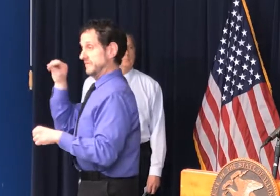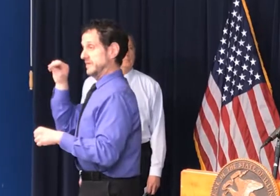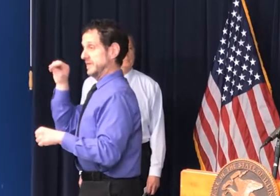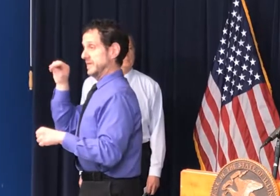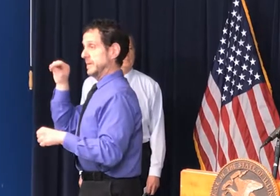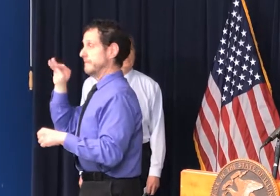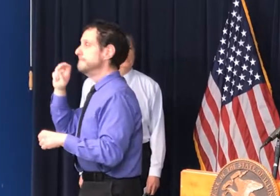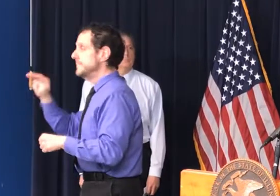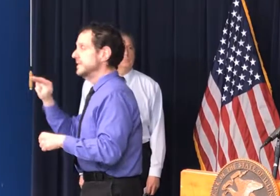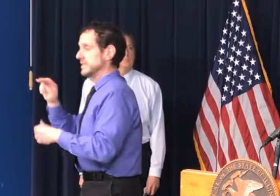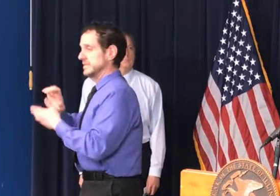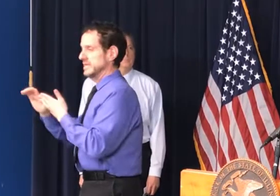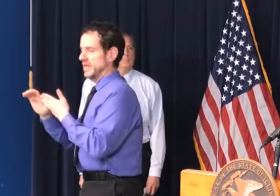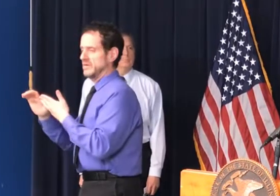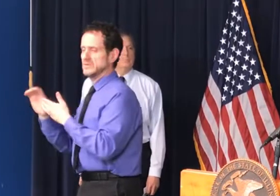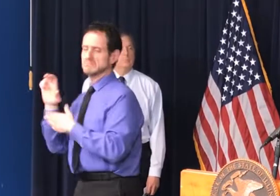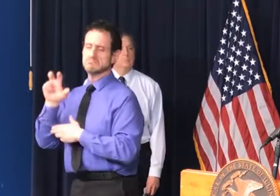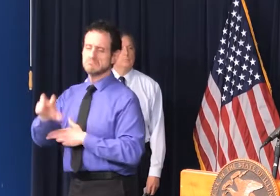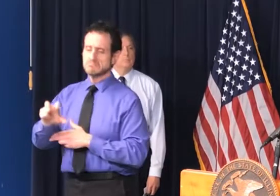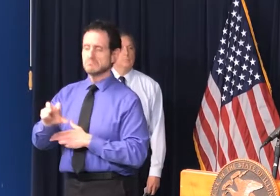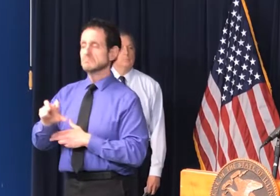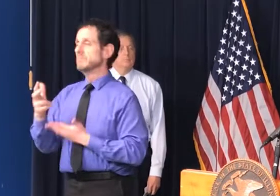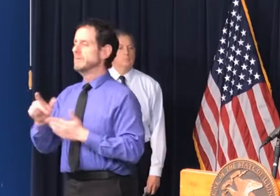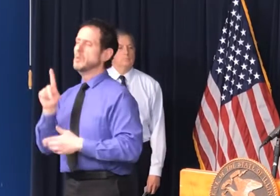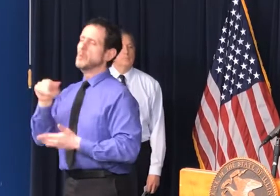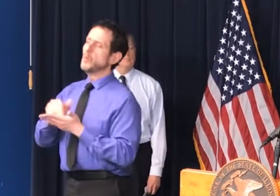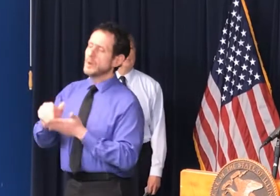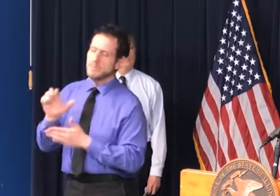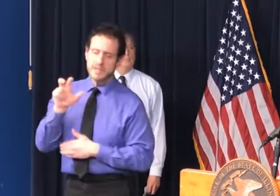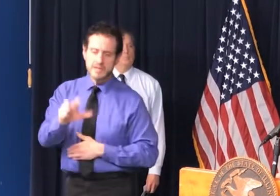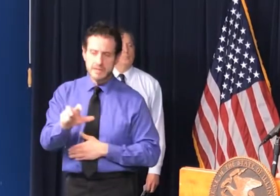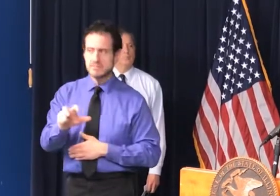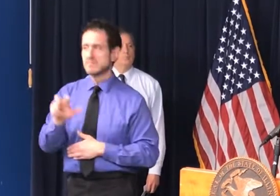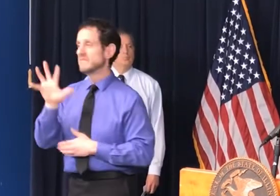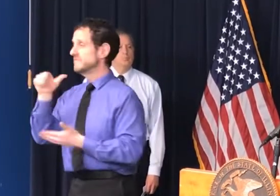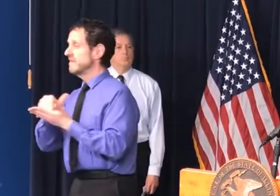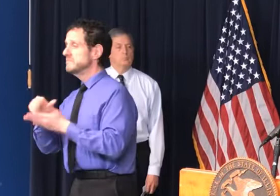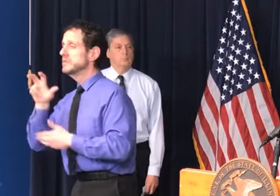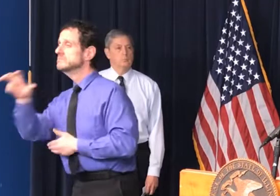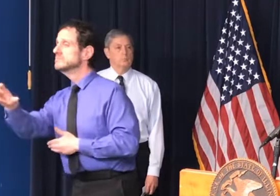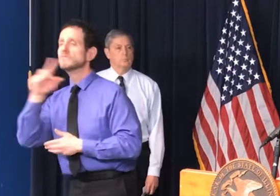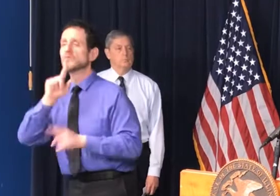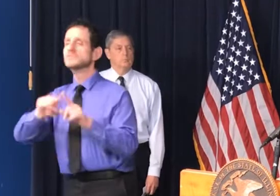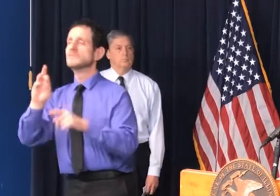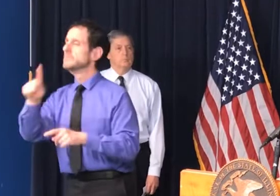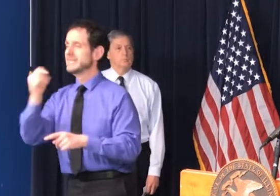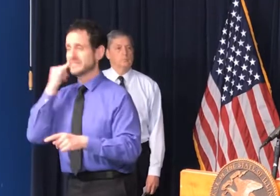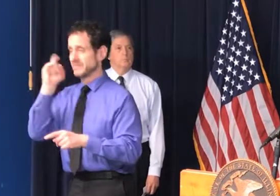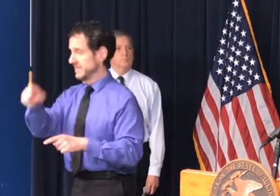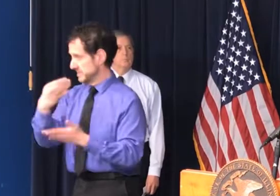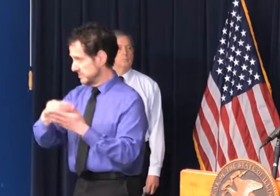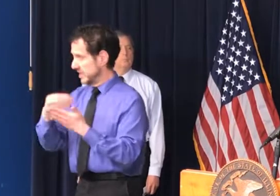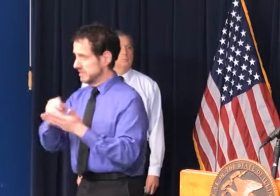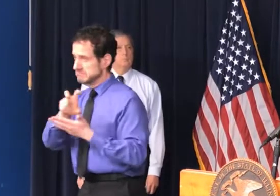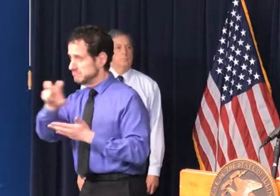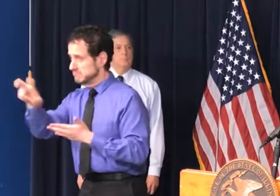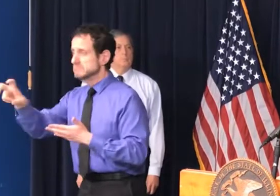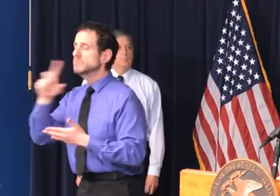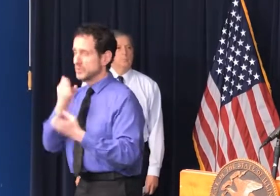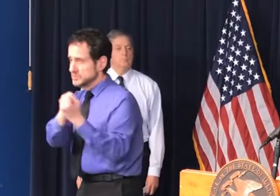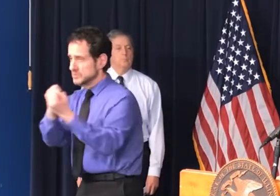portfolio in increments of $1 or $5 million with financial institutions across the state. In